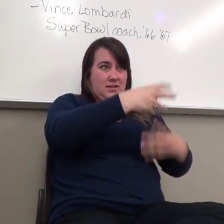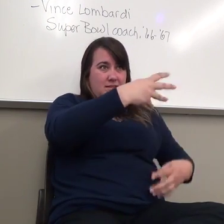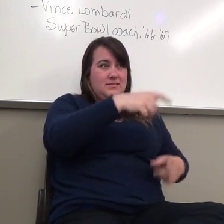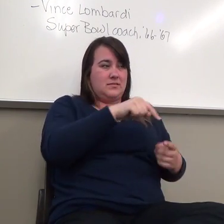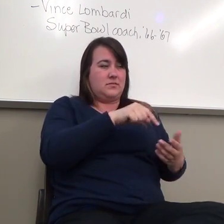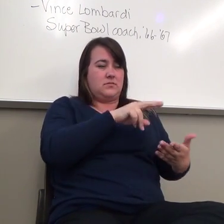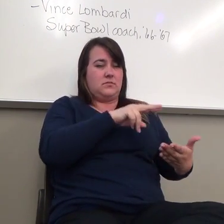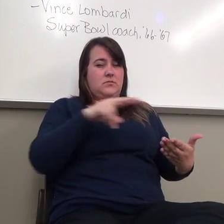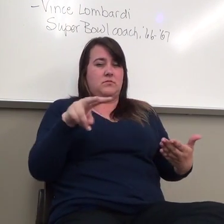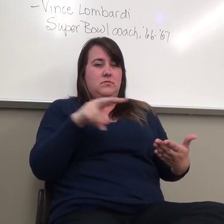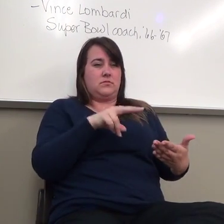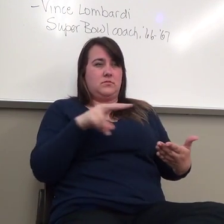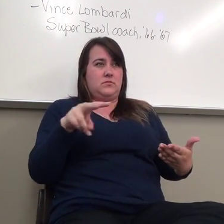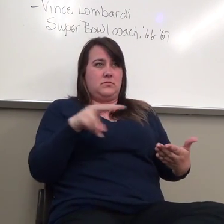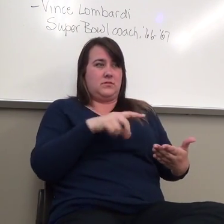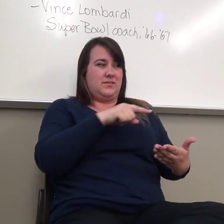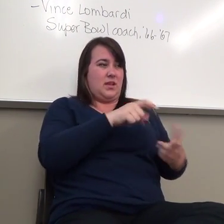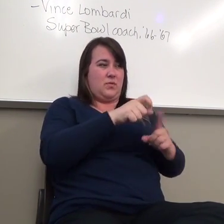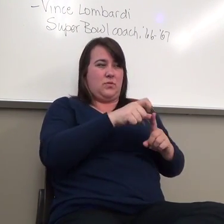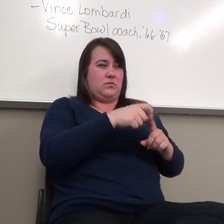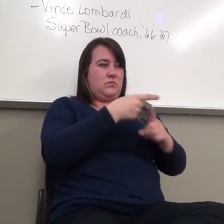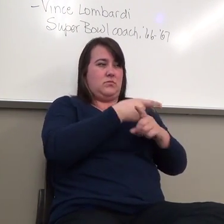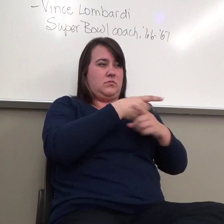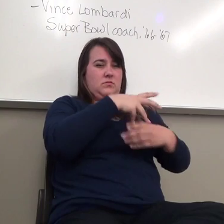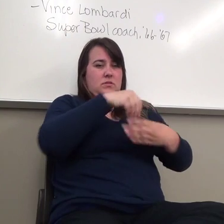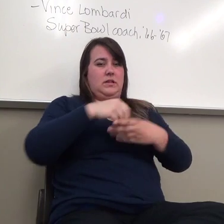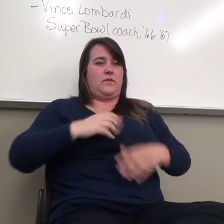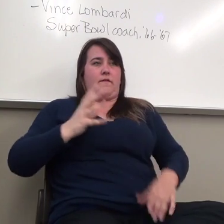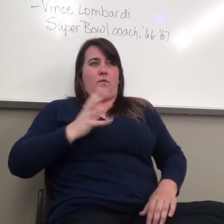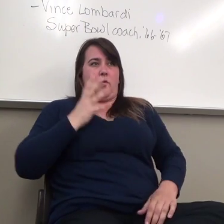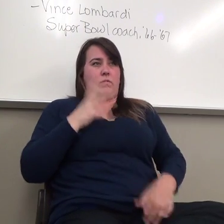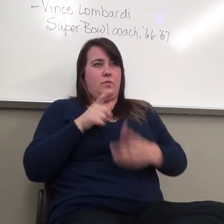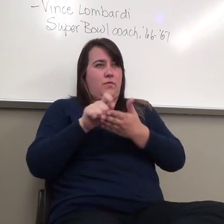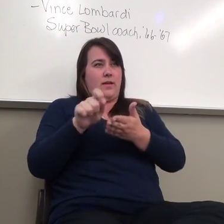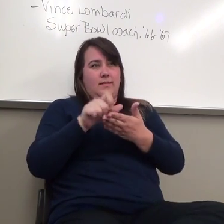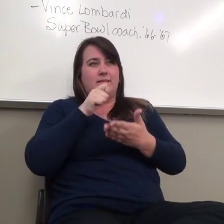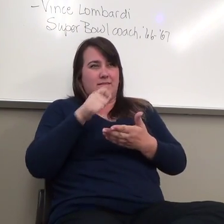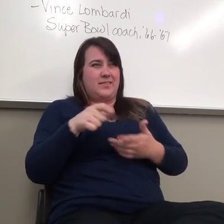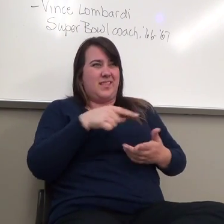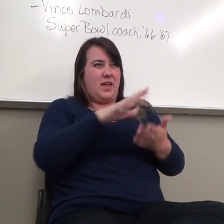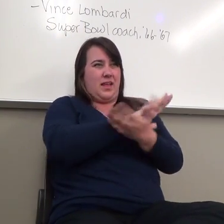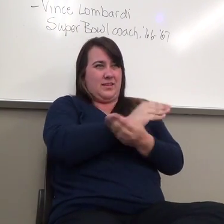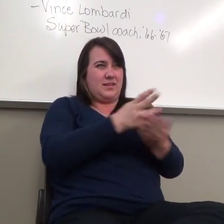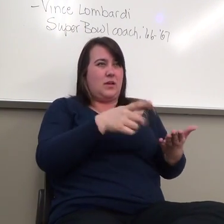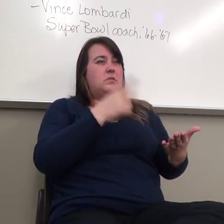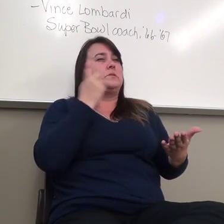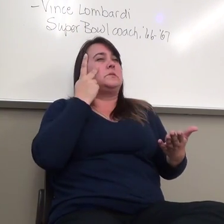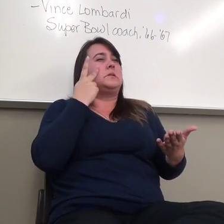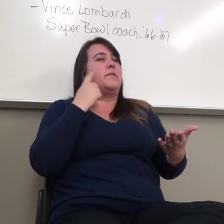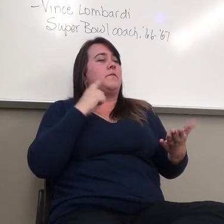indicate that you can't use the word in your formal writing, we'll see if it has one of those.